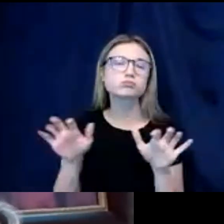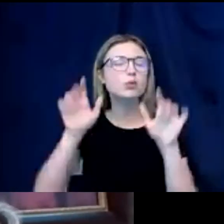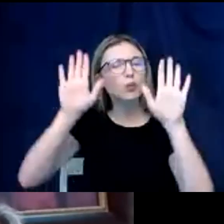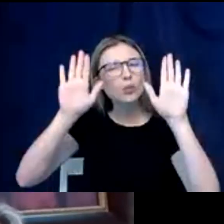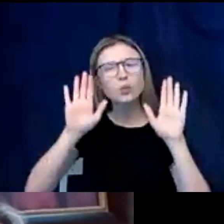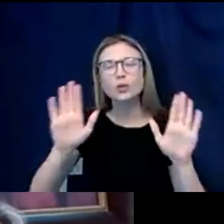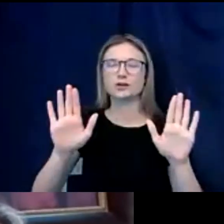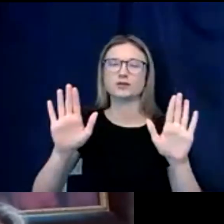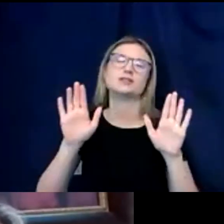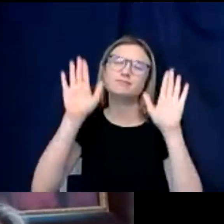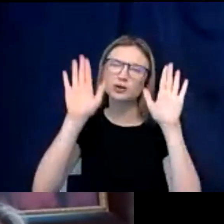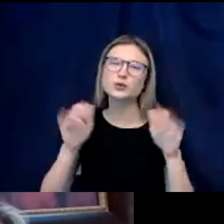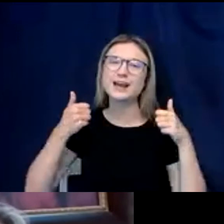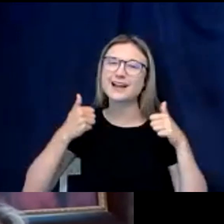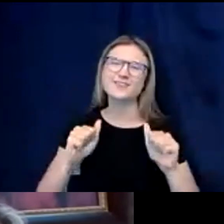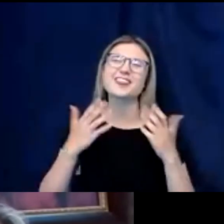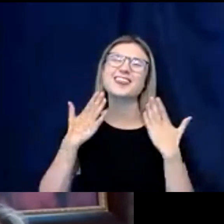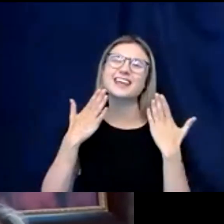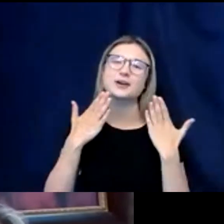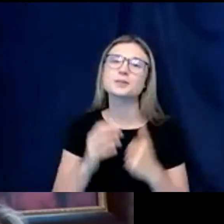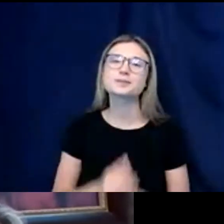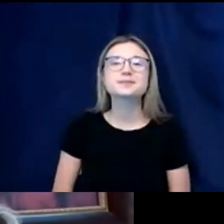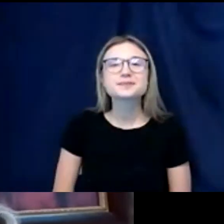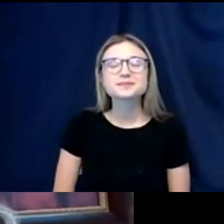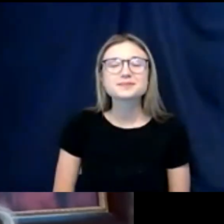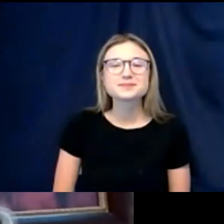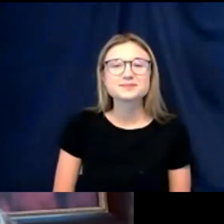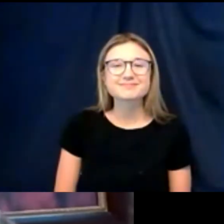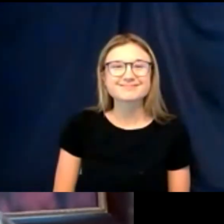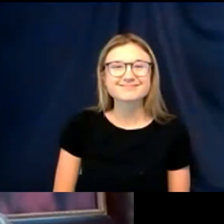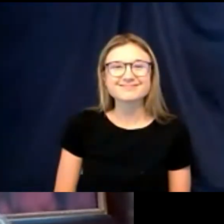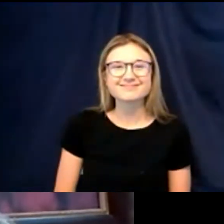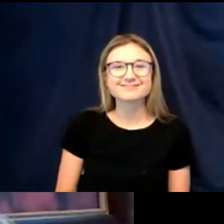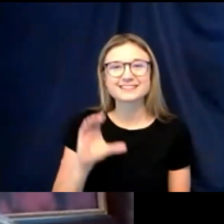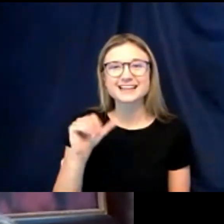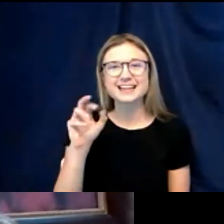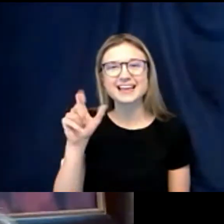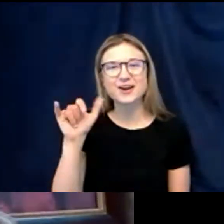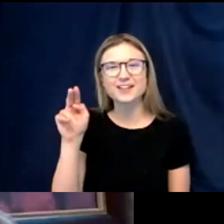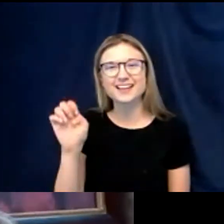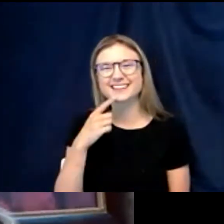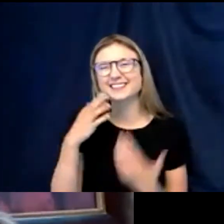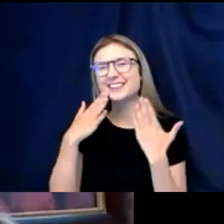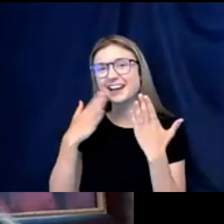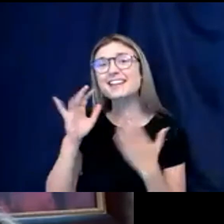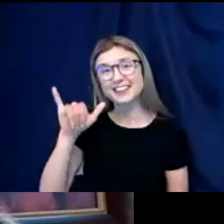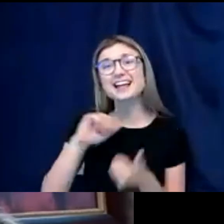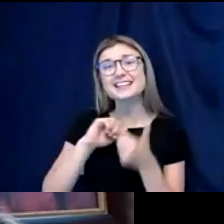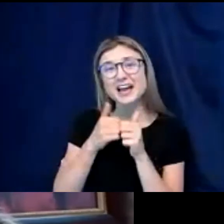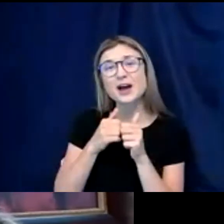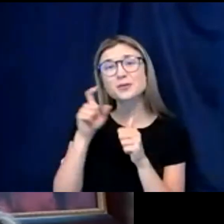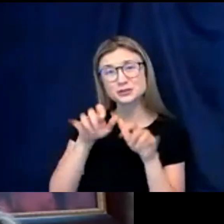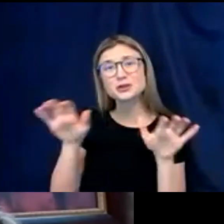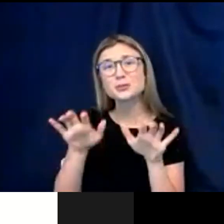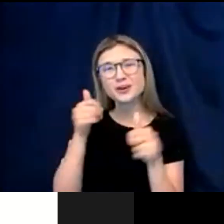team effort. So thank you. Great. Yeah, that's how it should work. Everybody pulling in the same